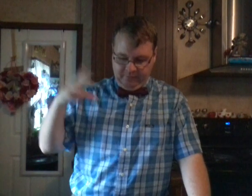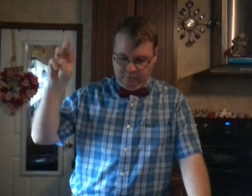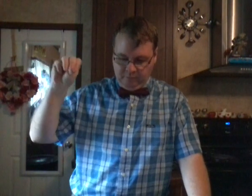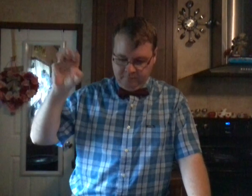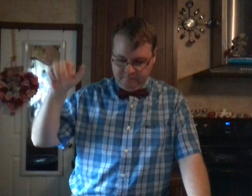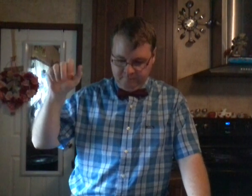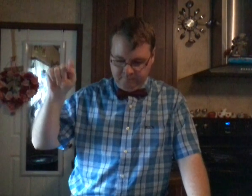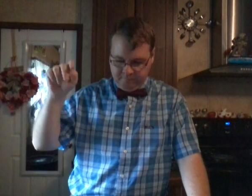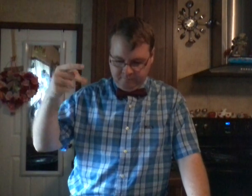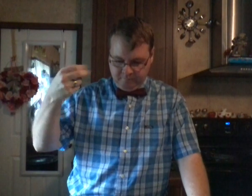Matthew,